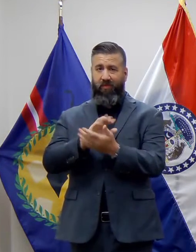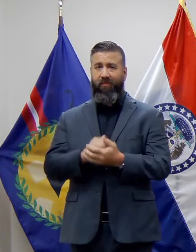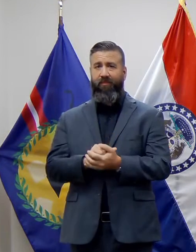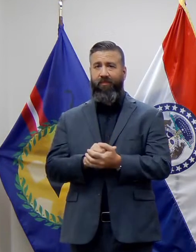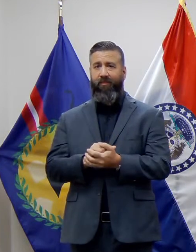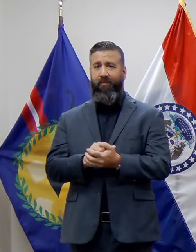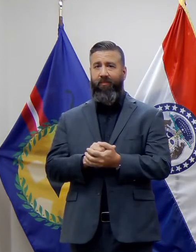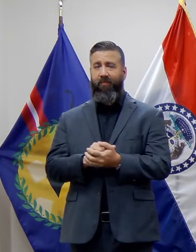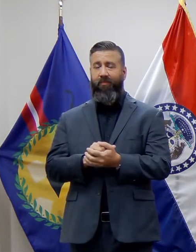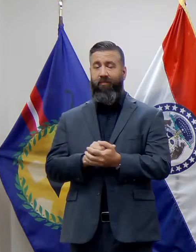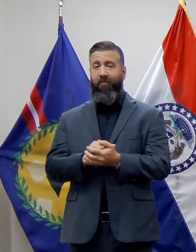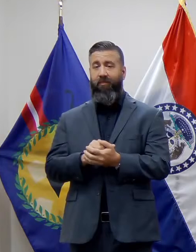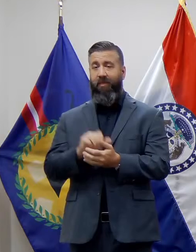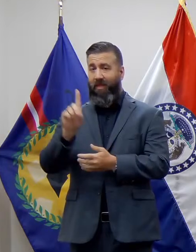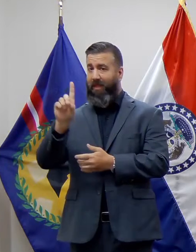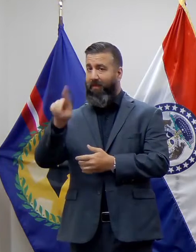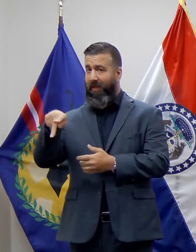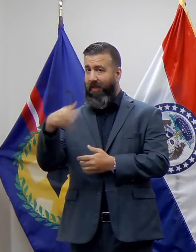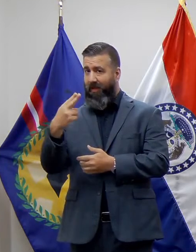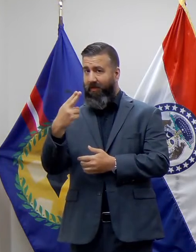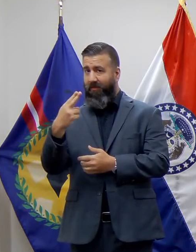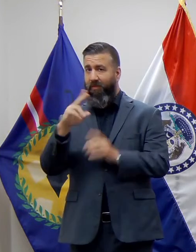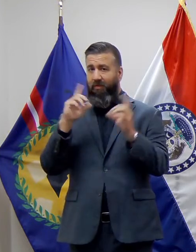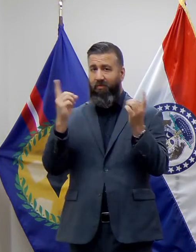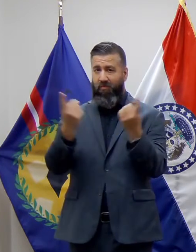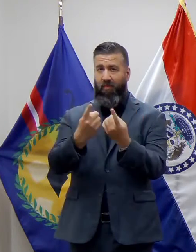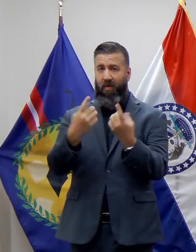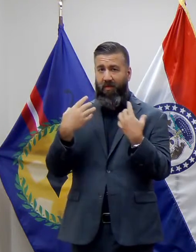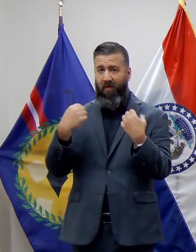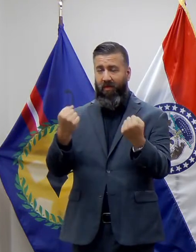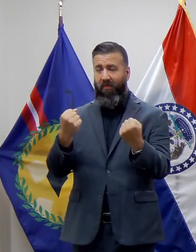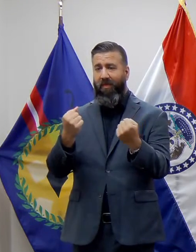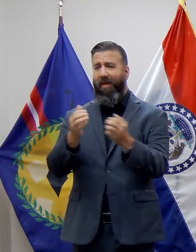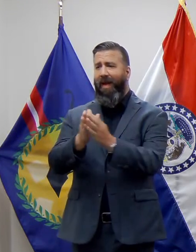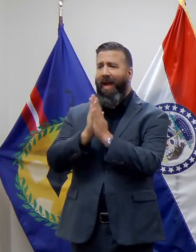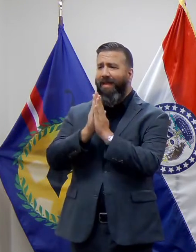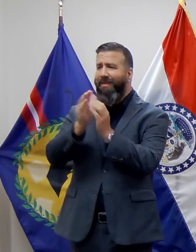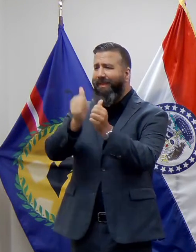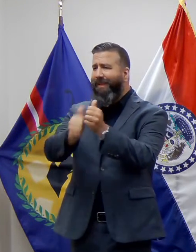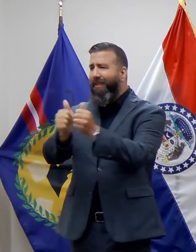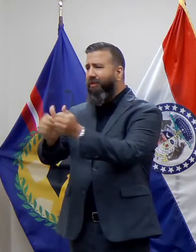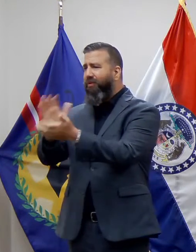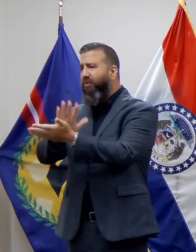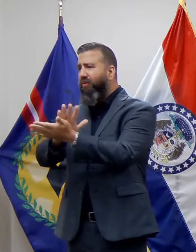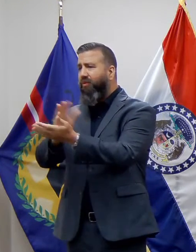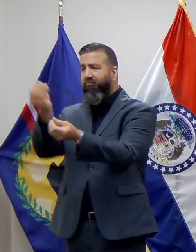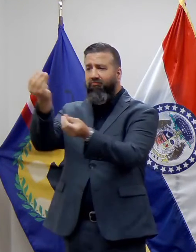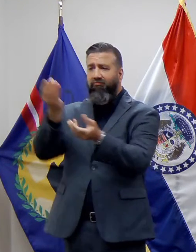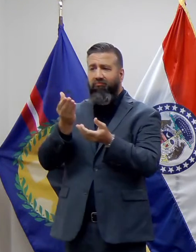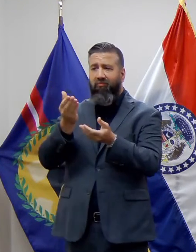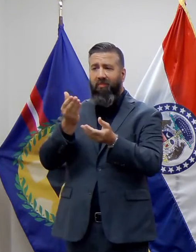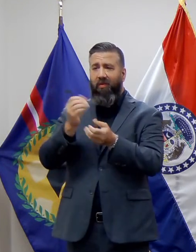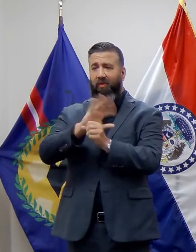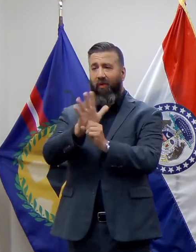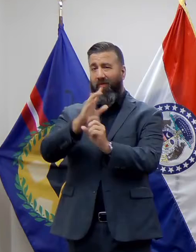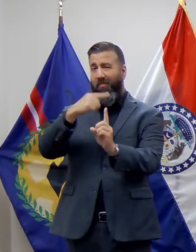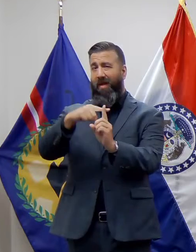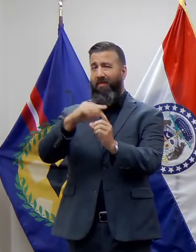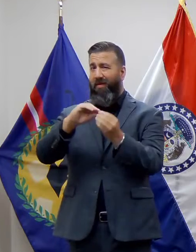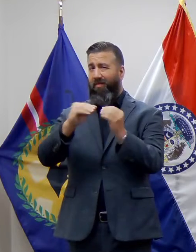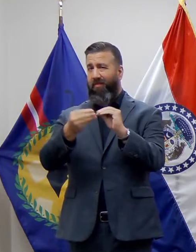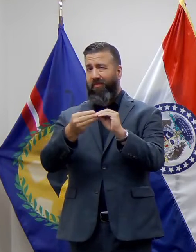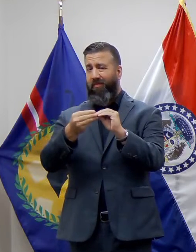The Department of Public Health asks each county school district to report COVID cases. Although not every district